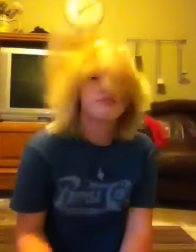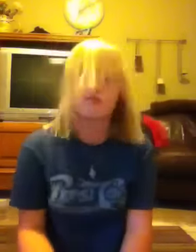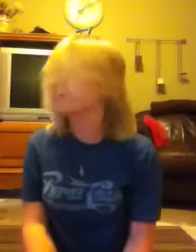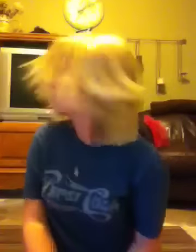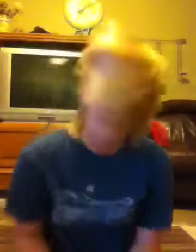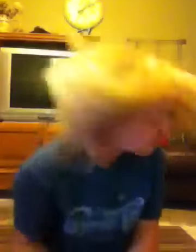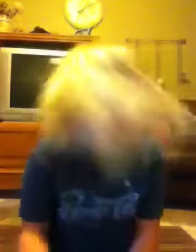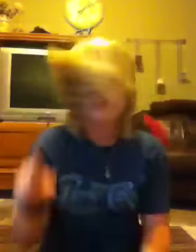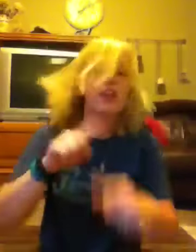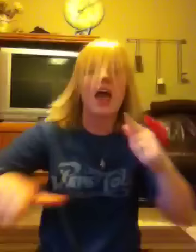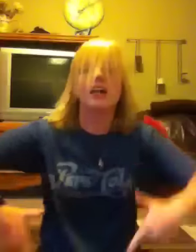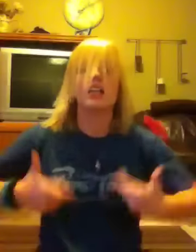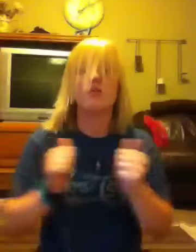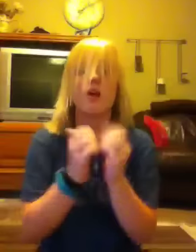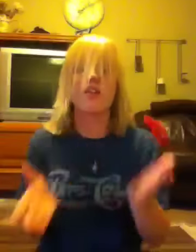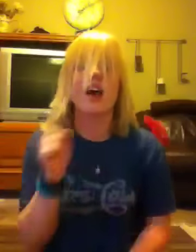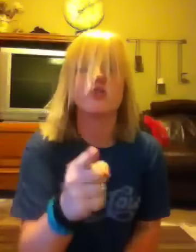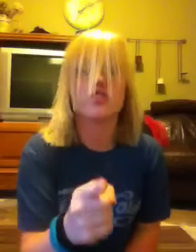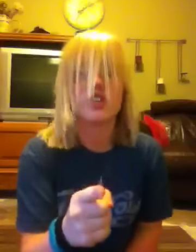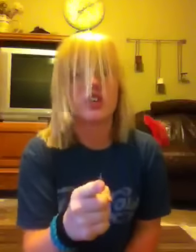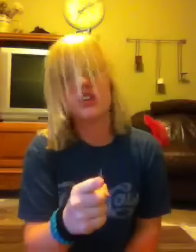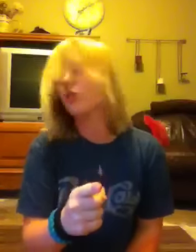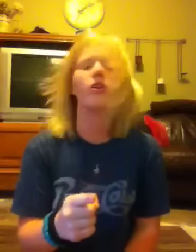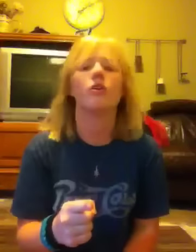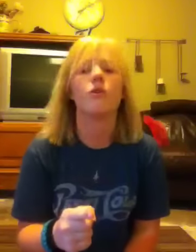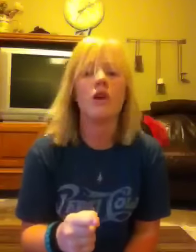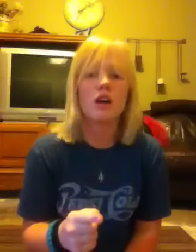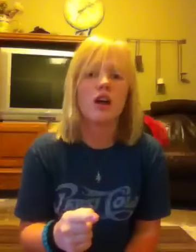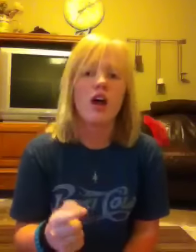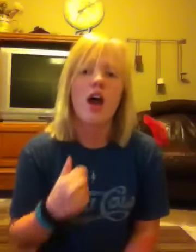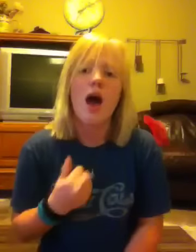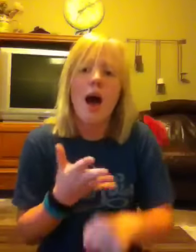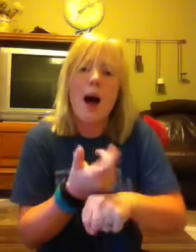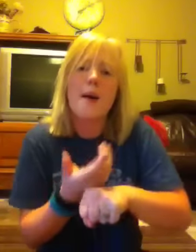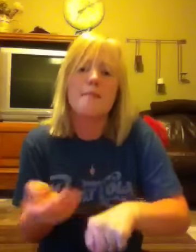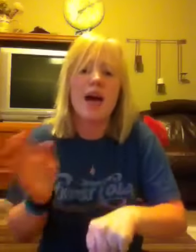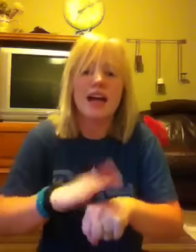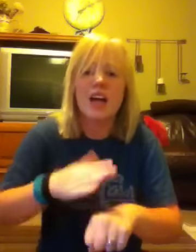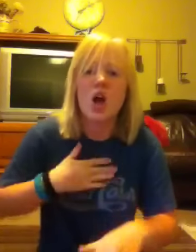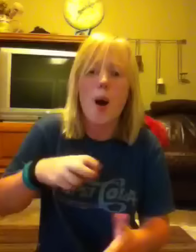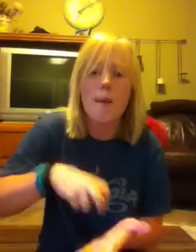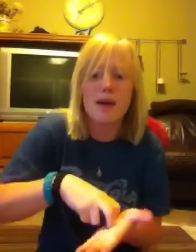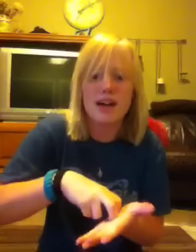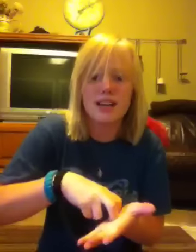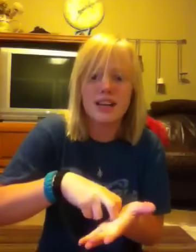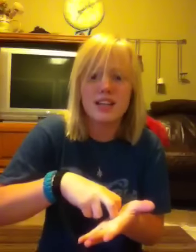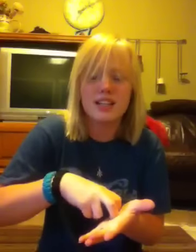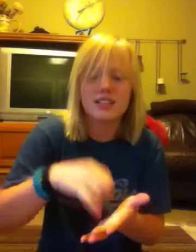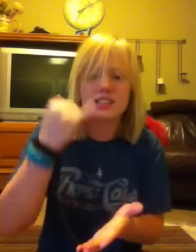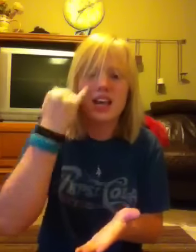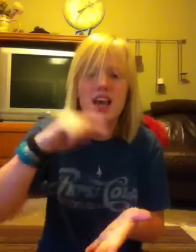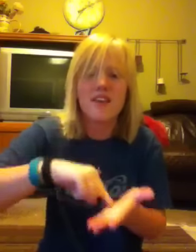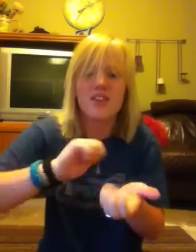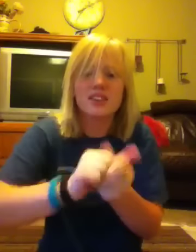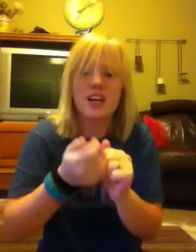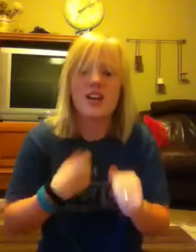I can't live without you I'm begging on my knees There's any